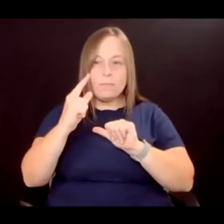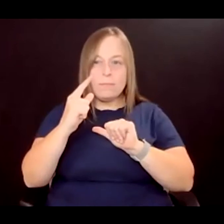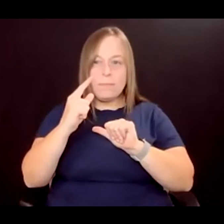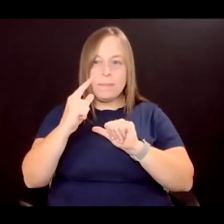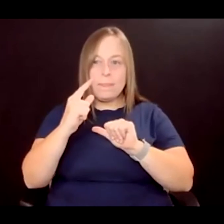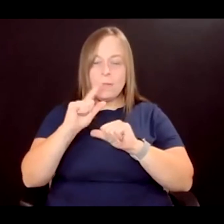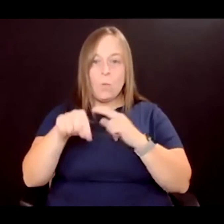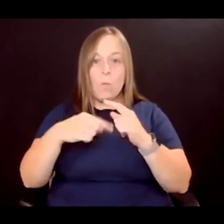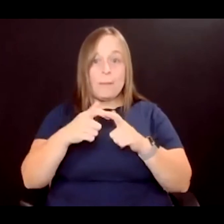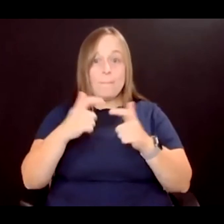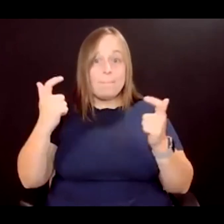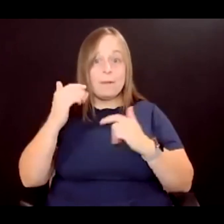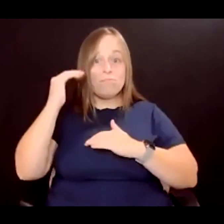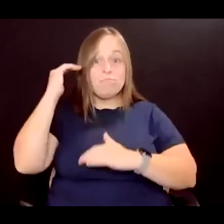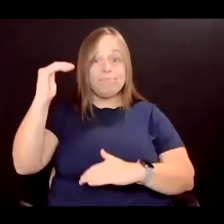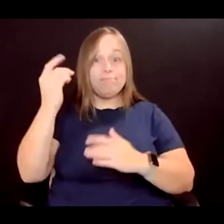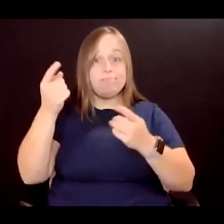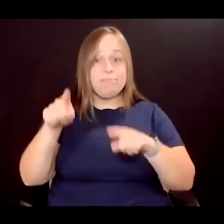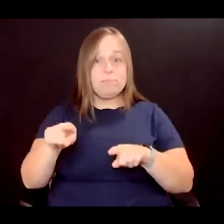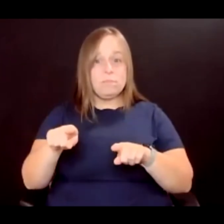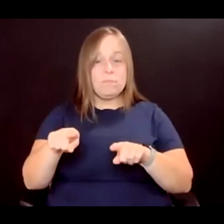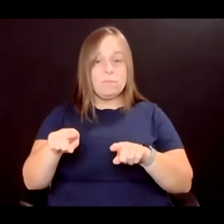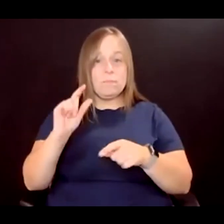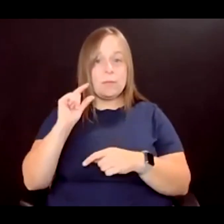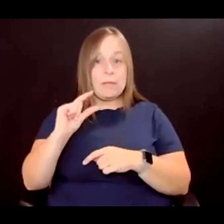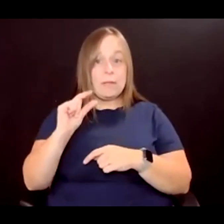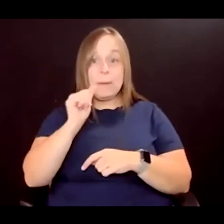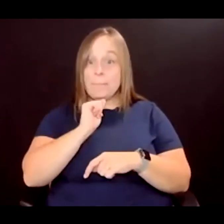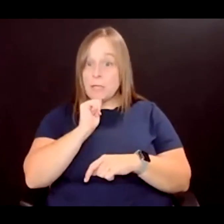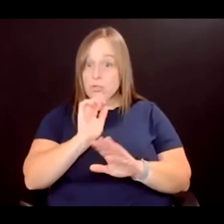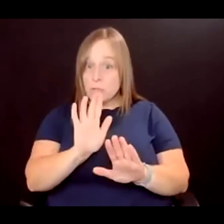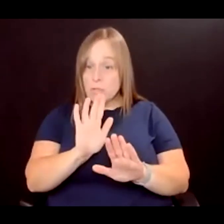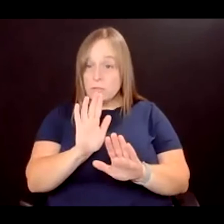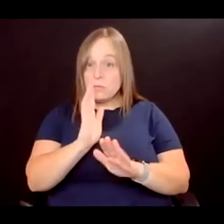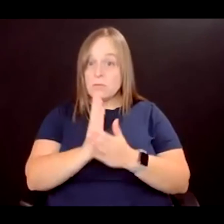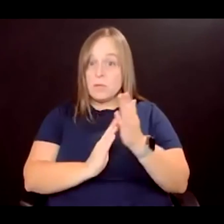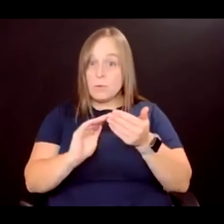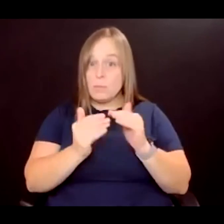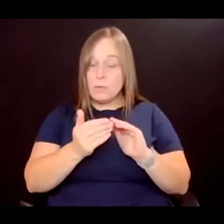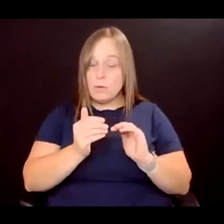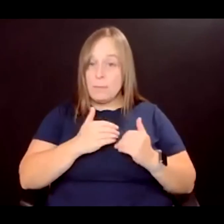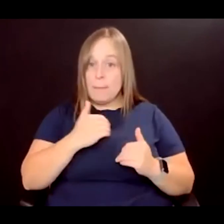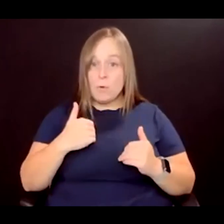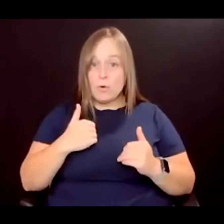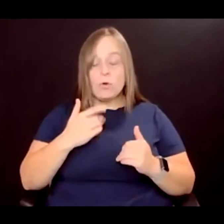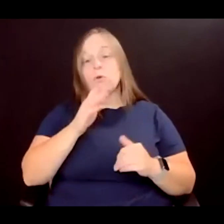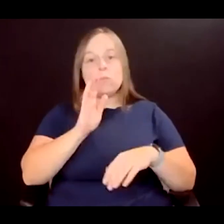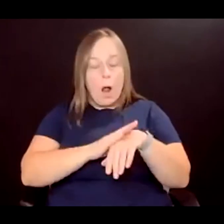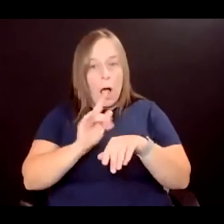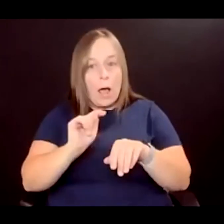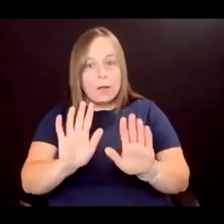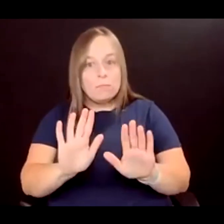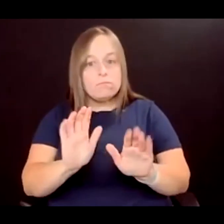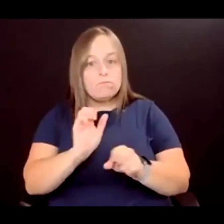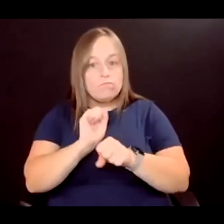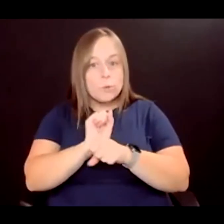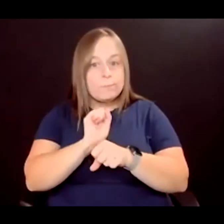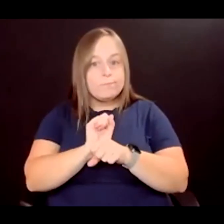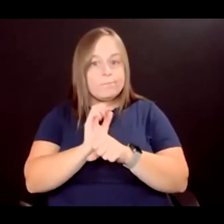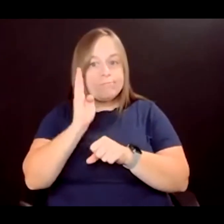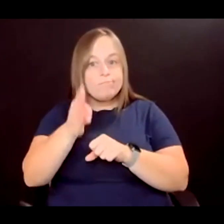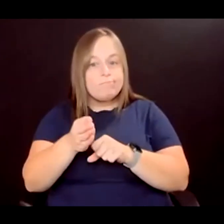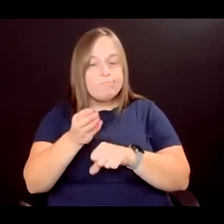exceedingly difficult. Many of my consumers, they shut down for the winter. They don't come into the center once it starts to snow because they just can't get